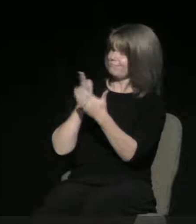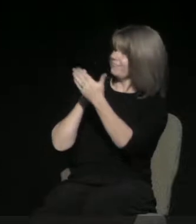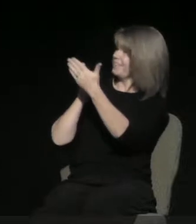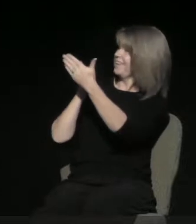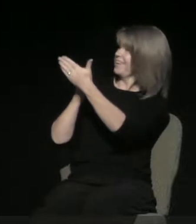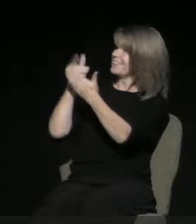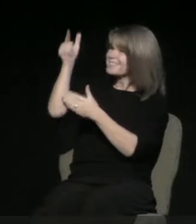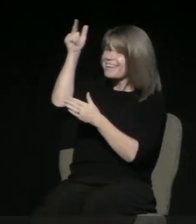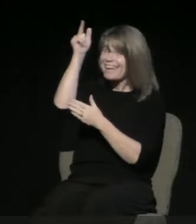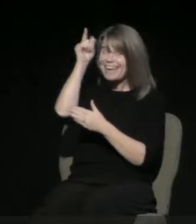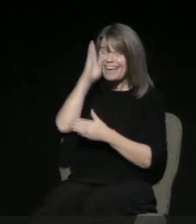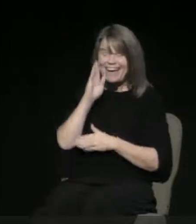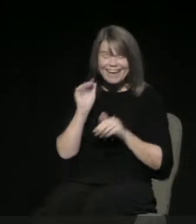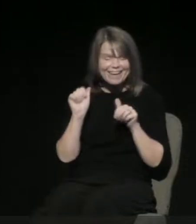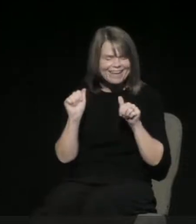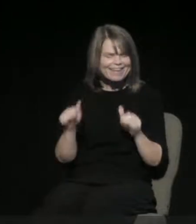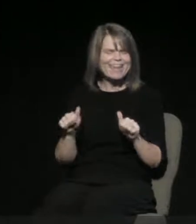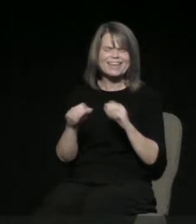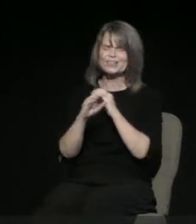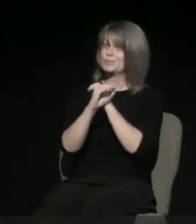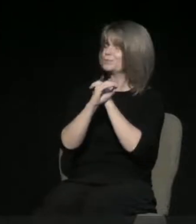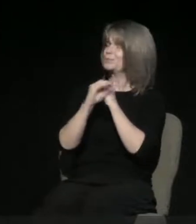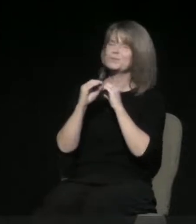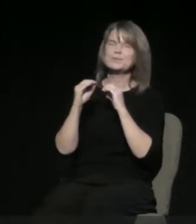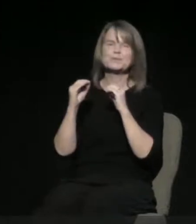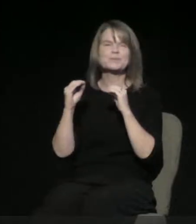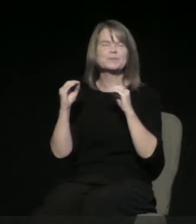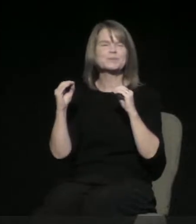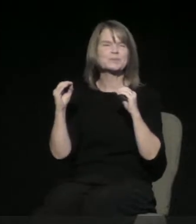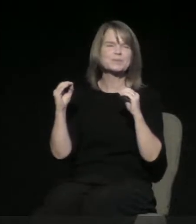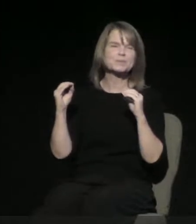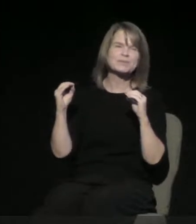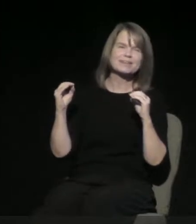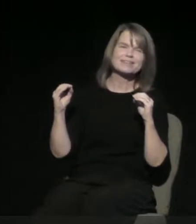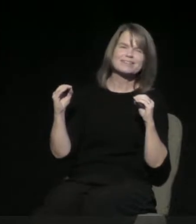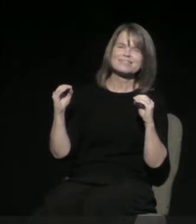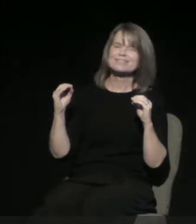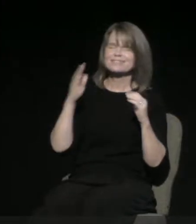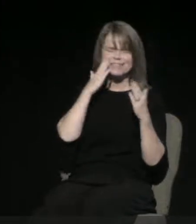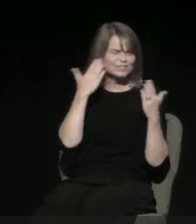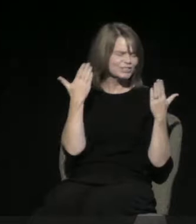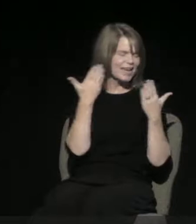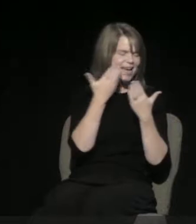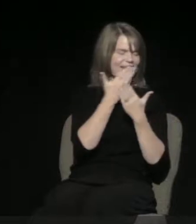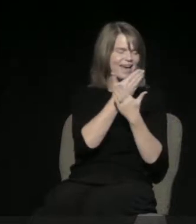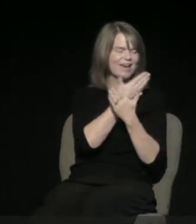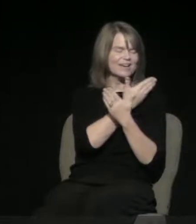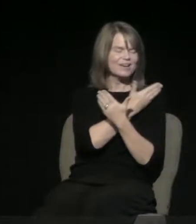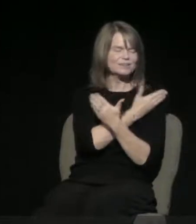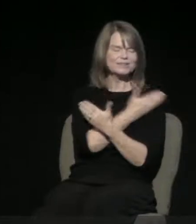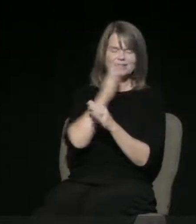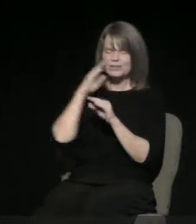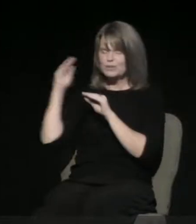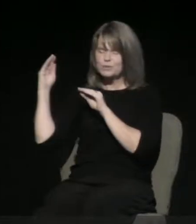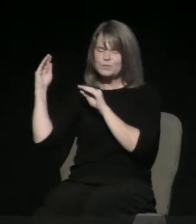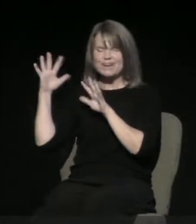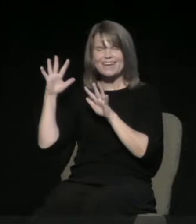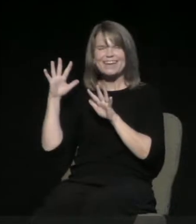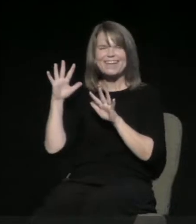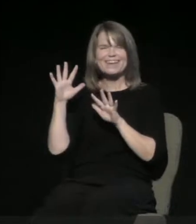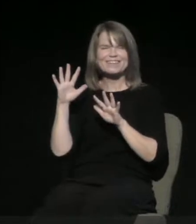beacons stand against the power of God You shine in the shadows